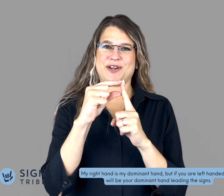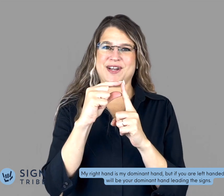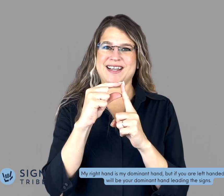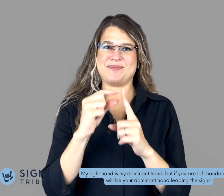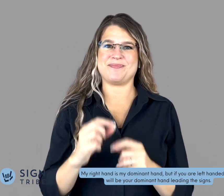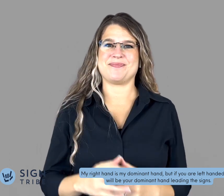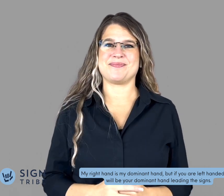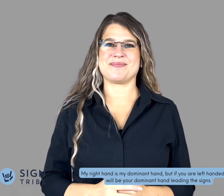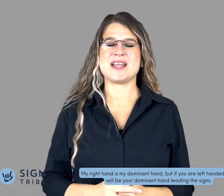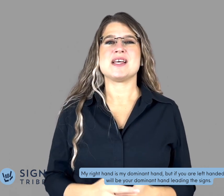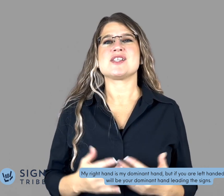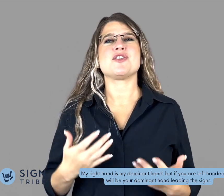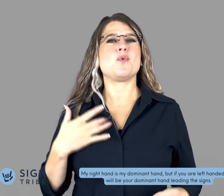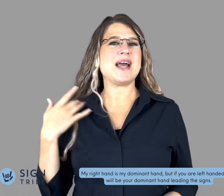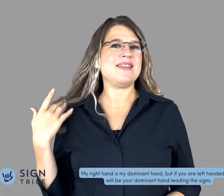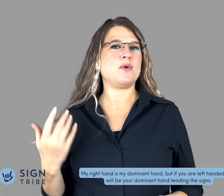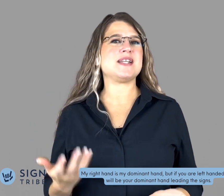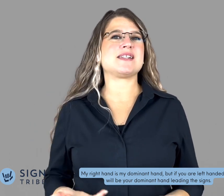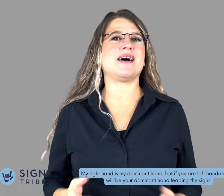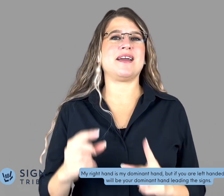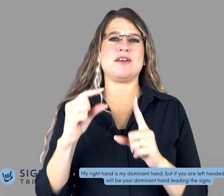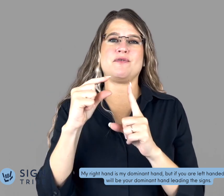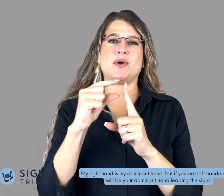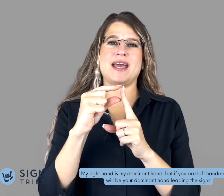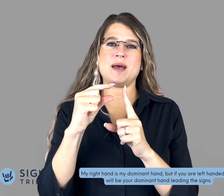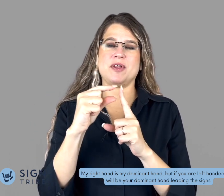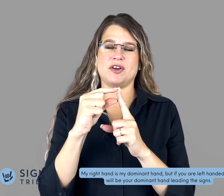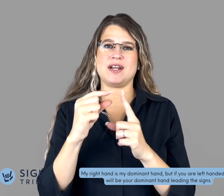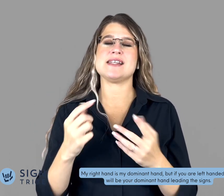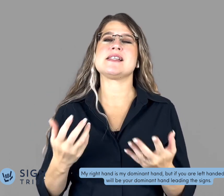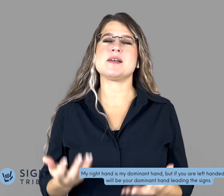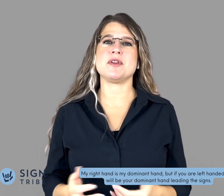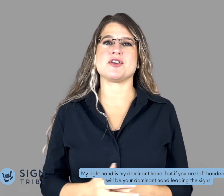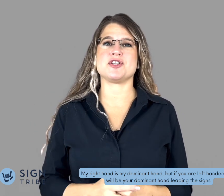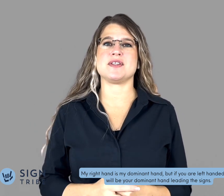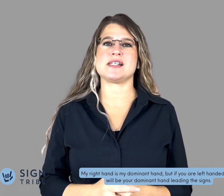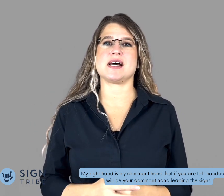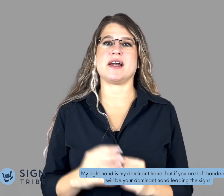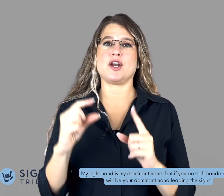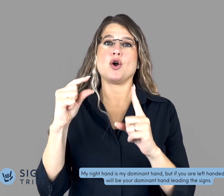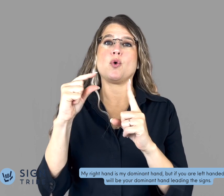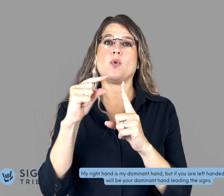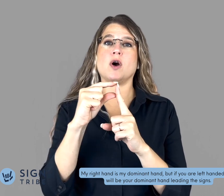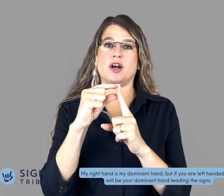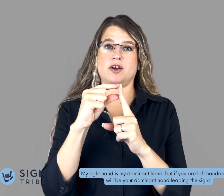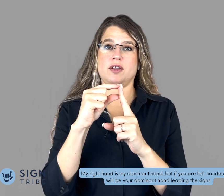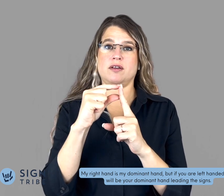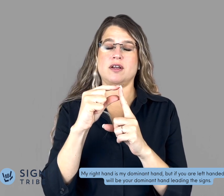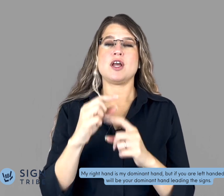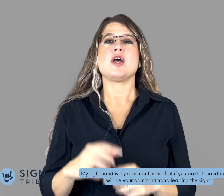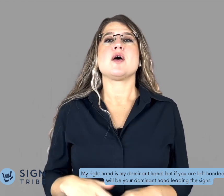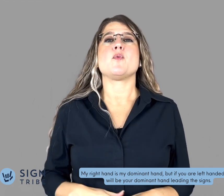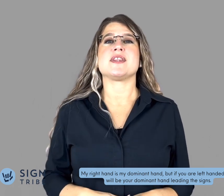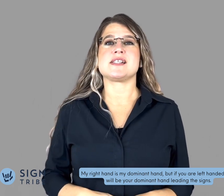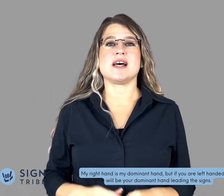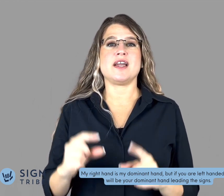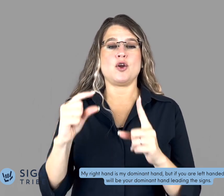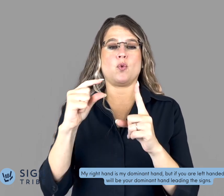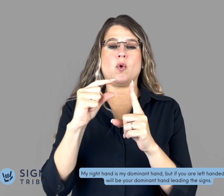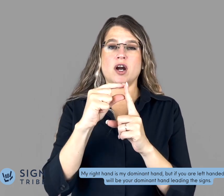vocabulary. So the way that we sign vocabulary is similar to the sign word. With the sign